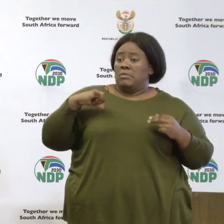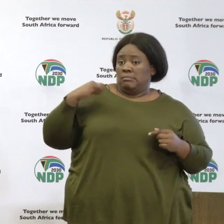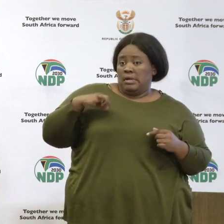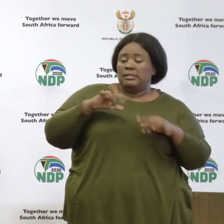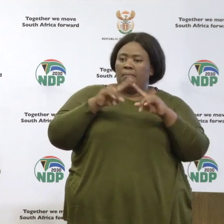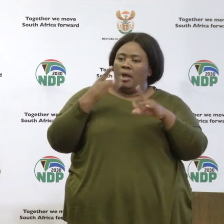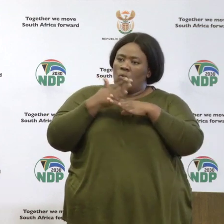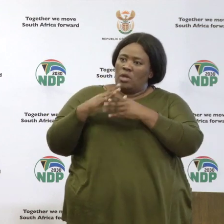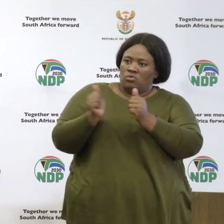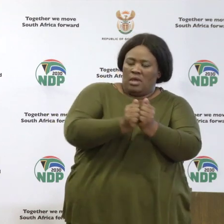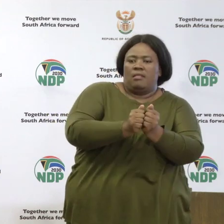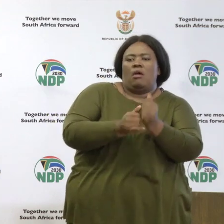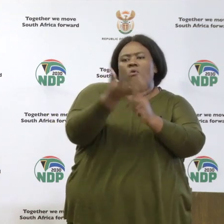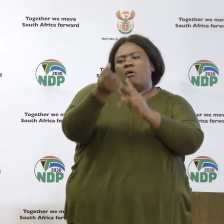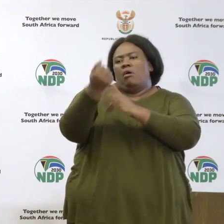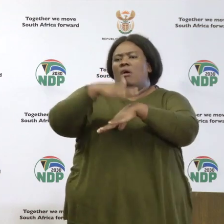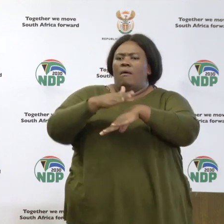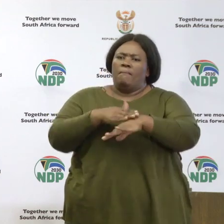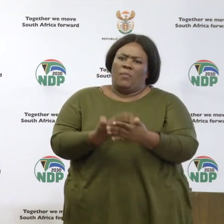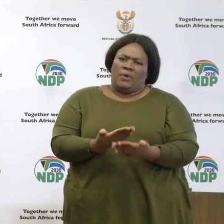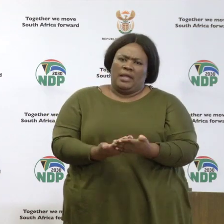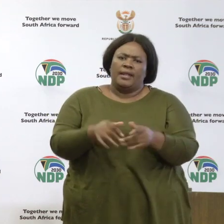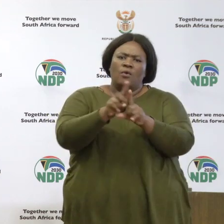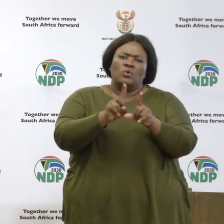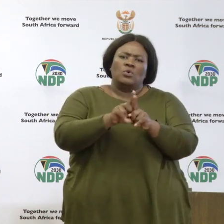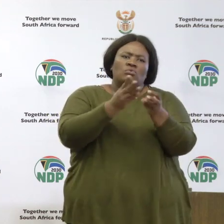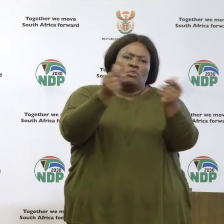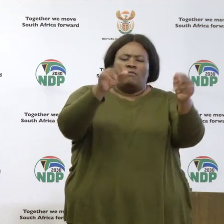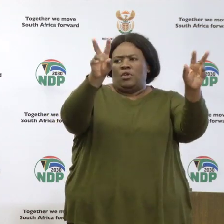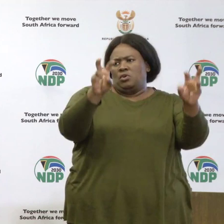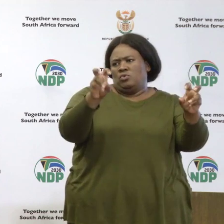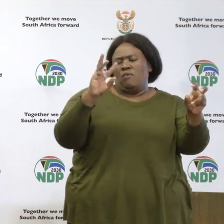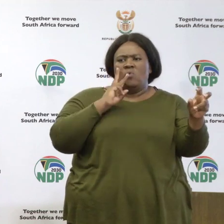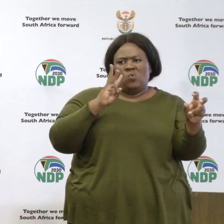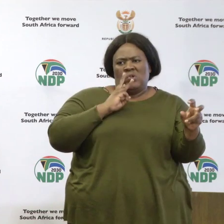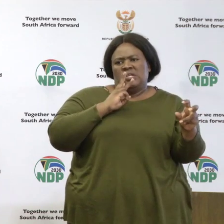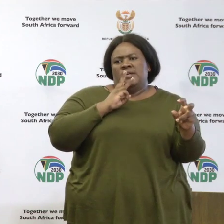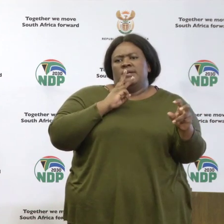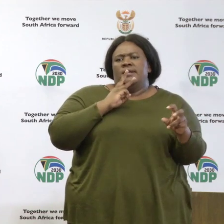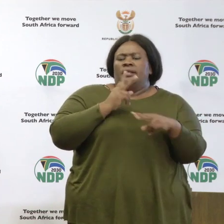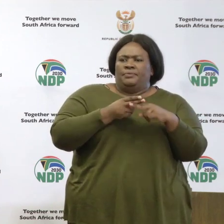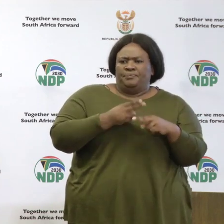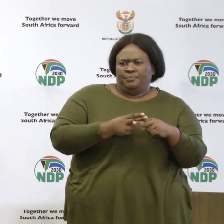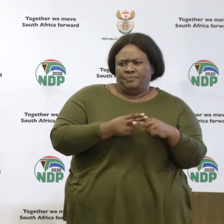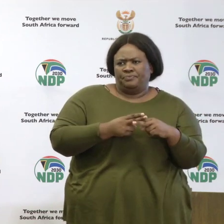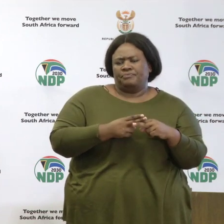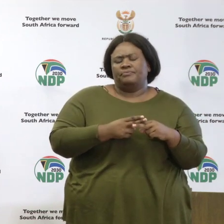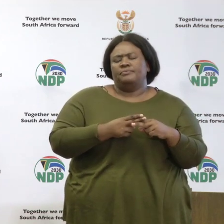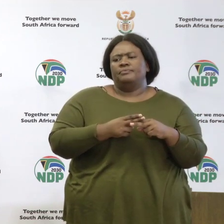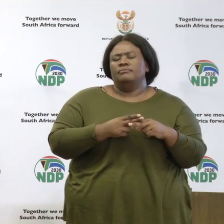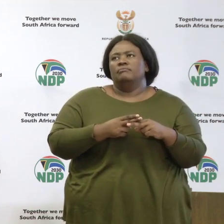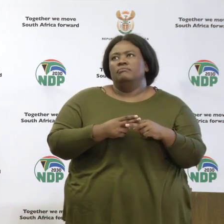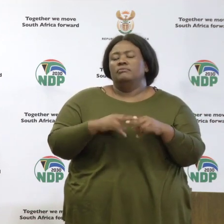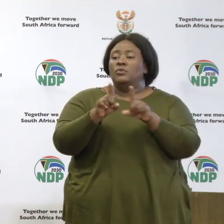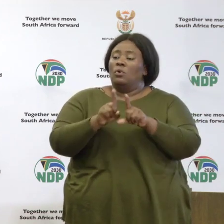go a long way in dealing with the issue of water and sanitation. And